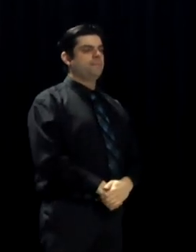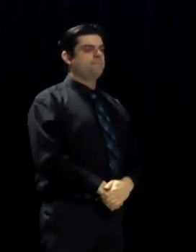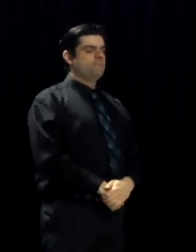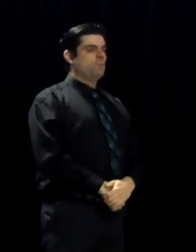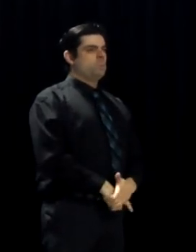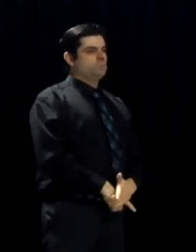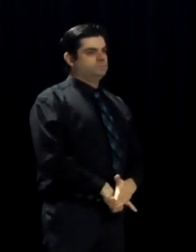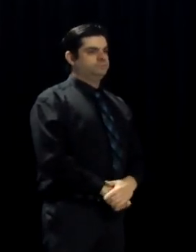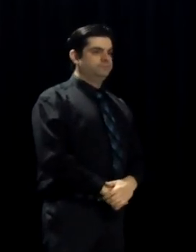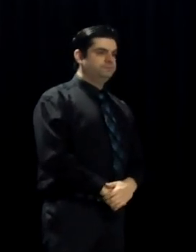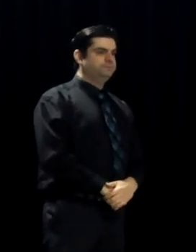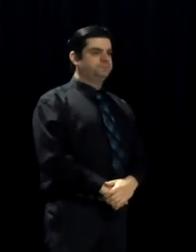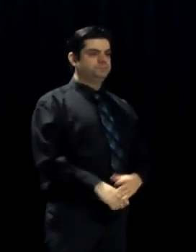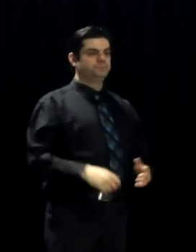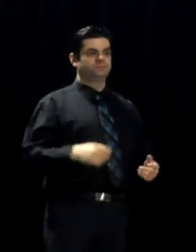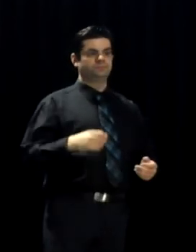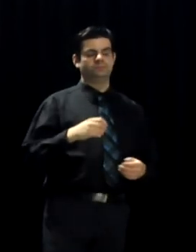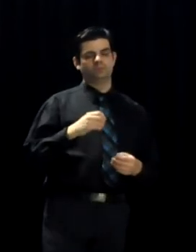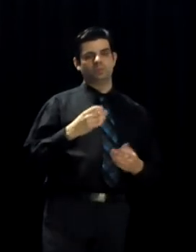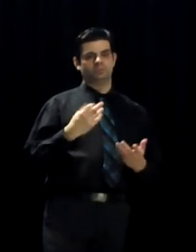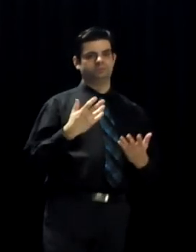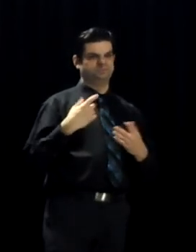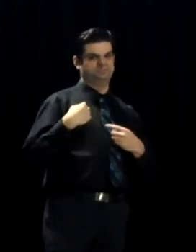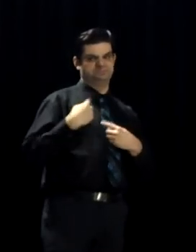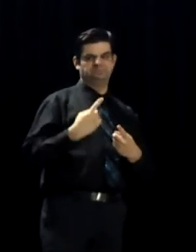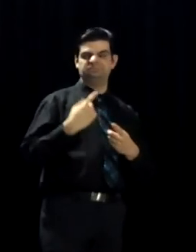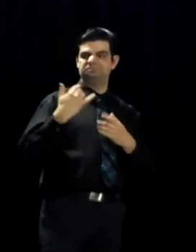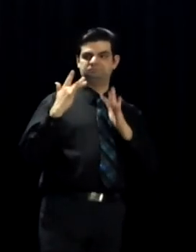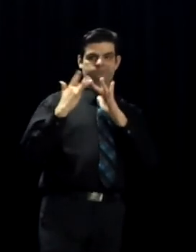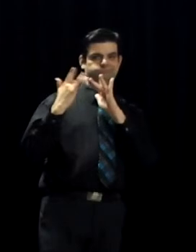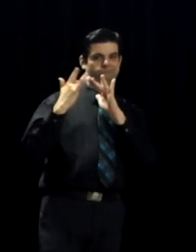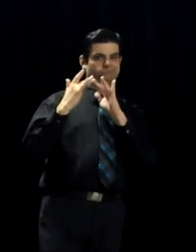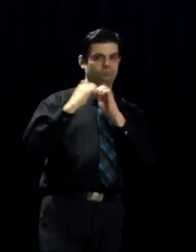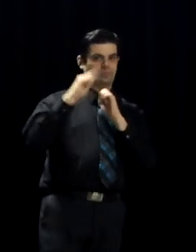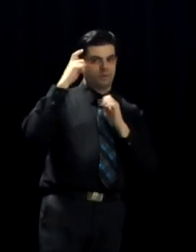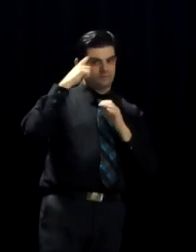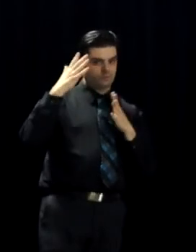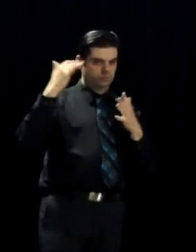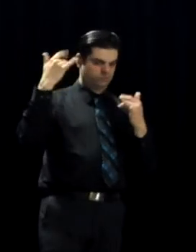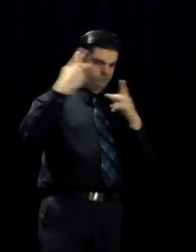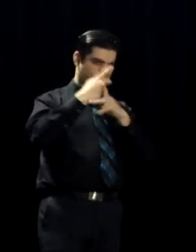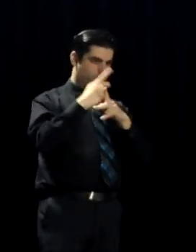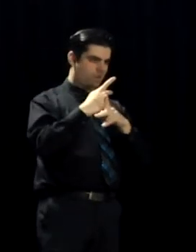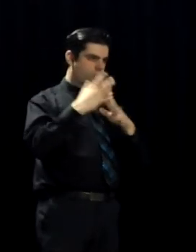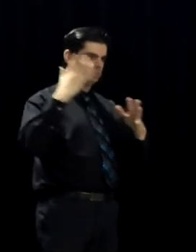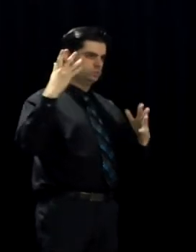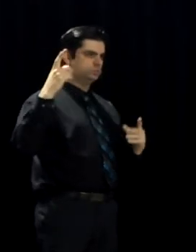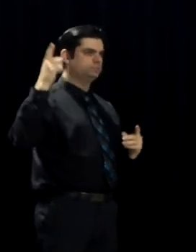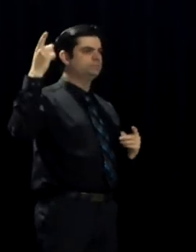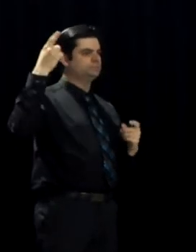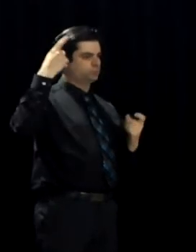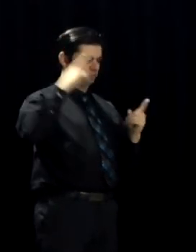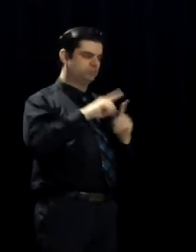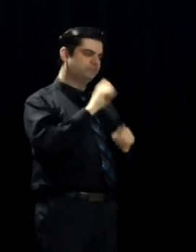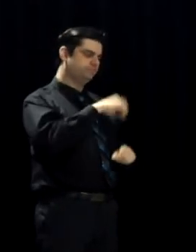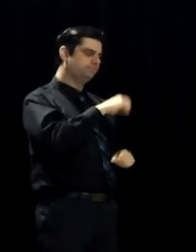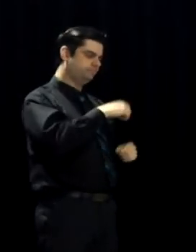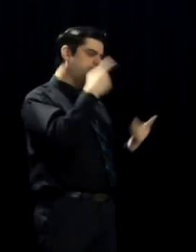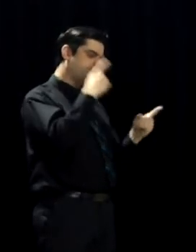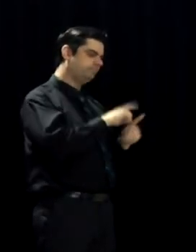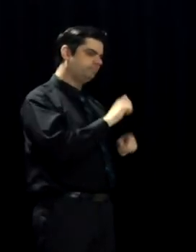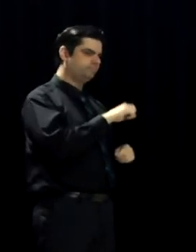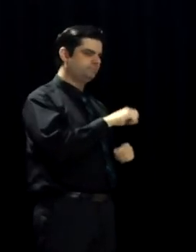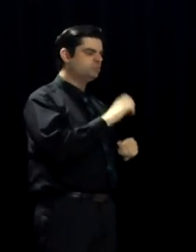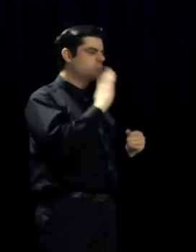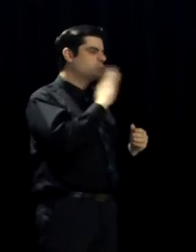the governor about it today, and the state agrees. So we're working on a solution for that with the state.